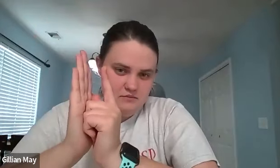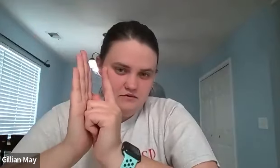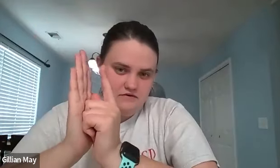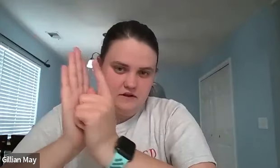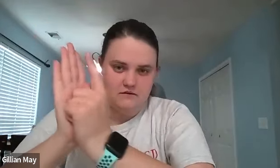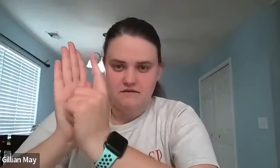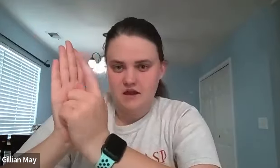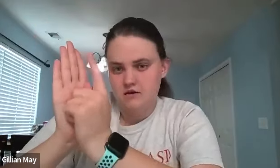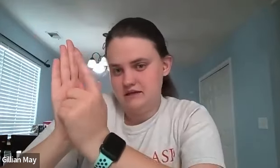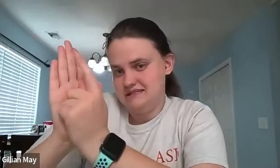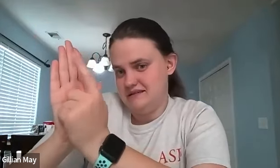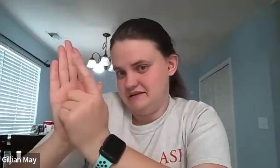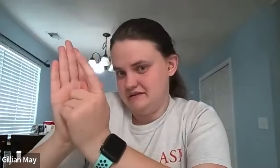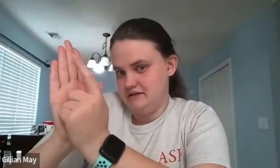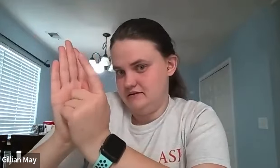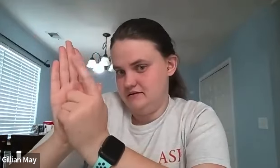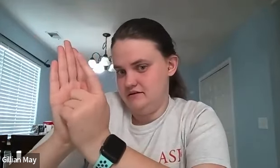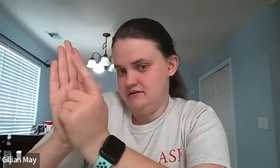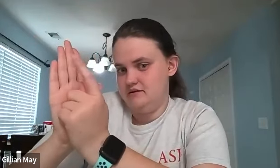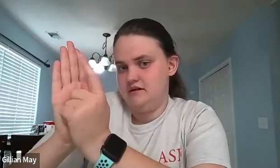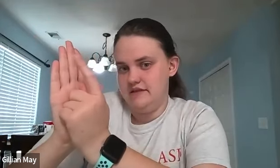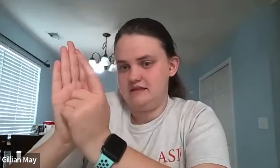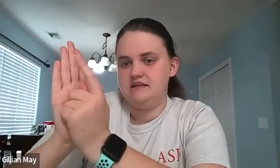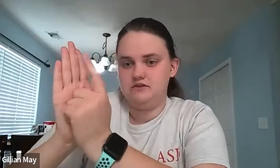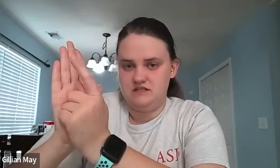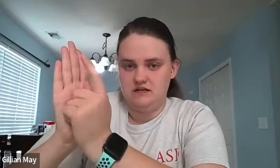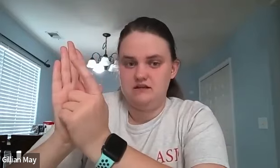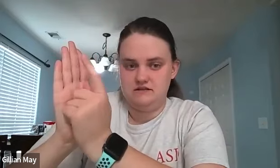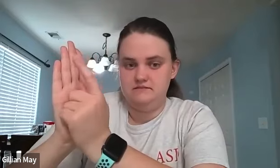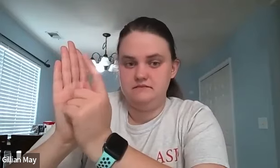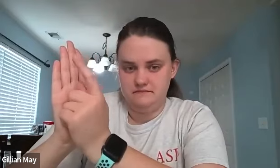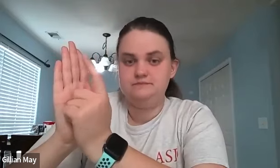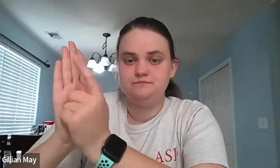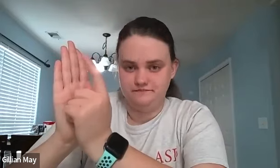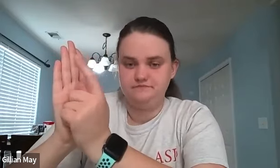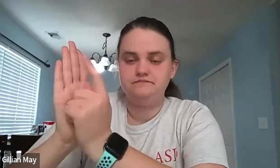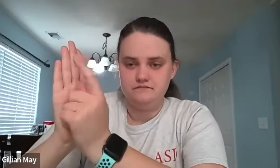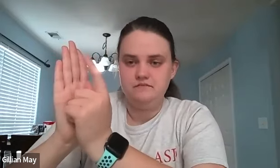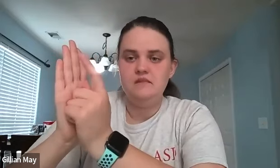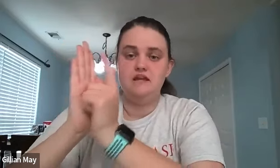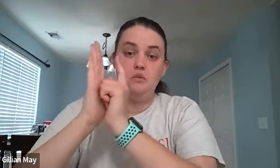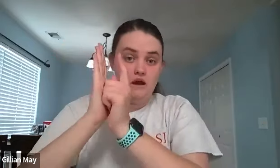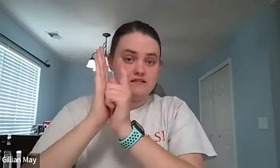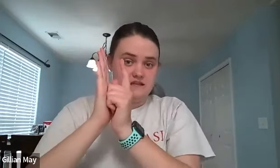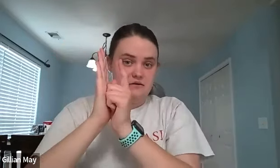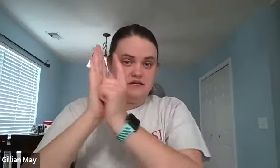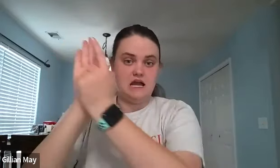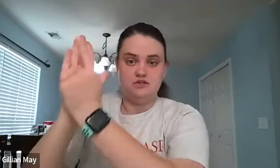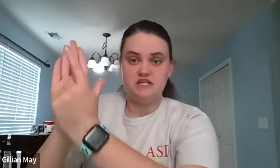move your finger very slightly. And that's like your seconds. And you want it sideways. I'm just